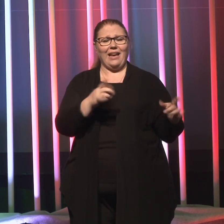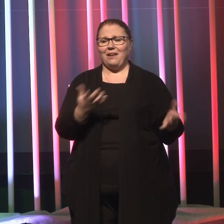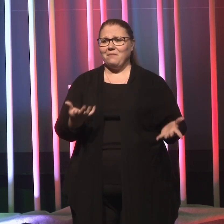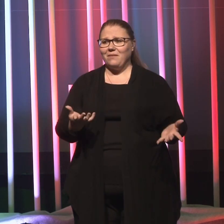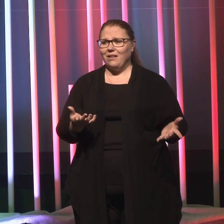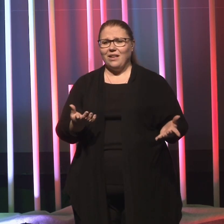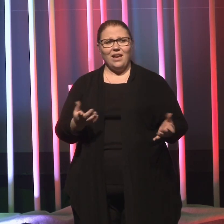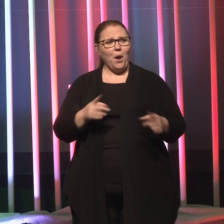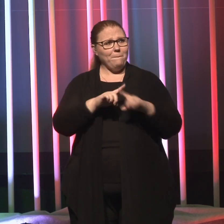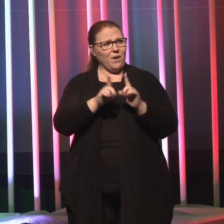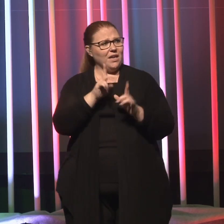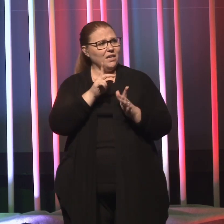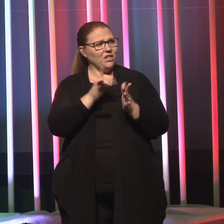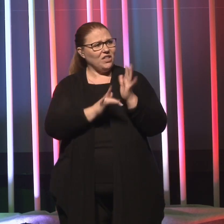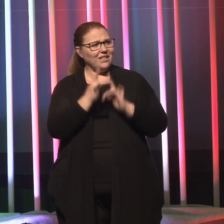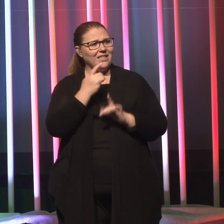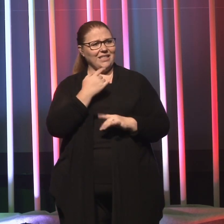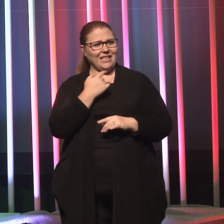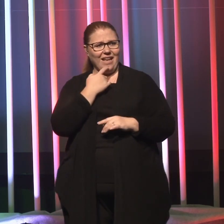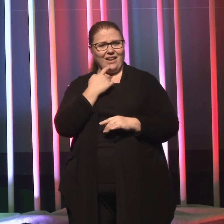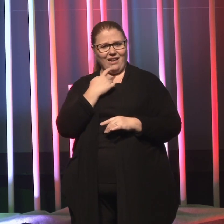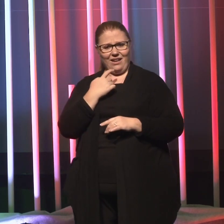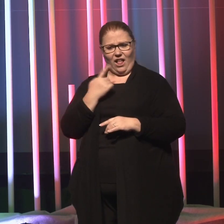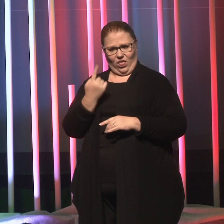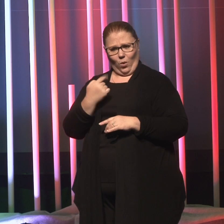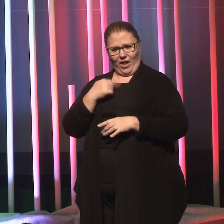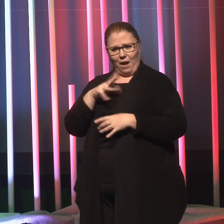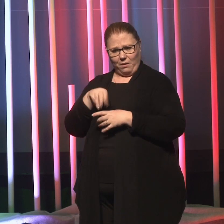as much as Jesus saying, the one that I'm a part of,